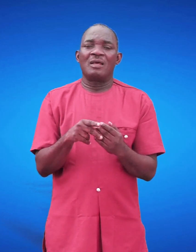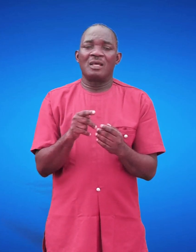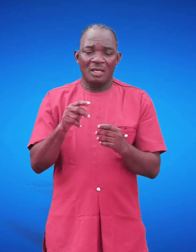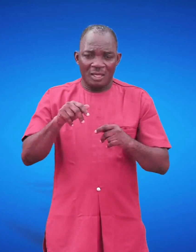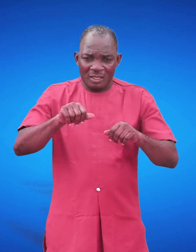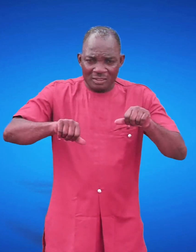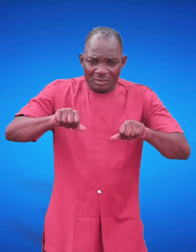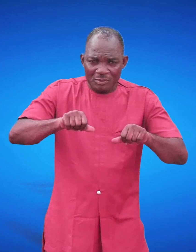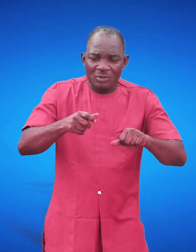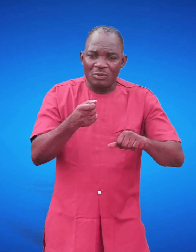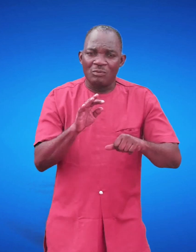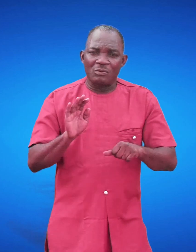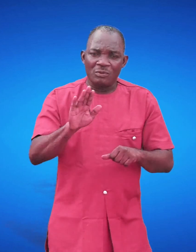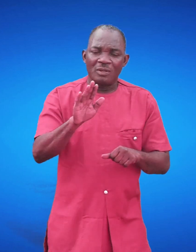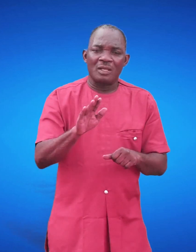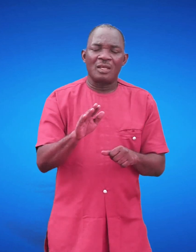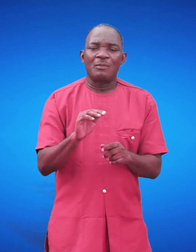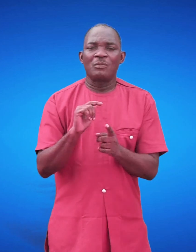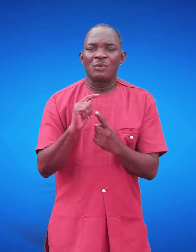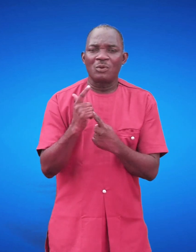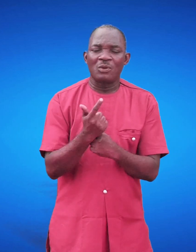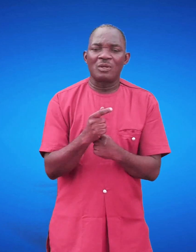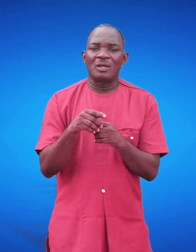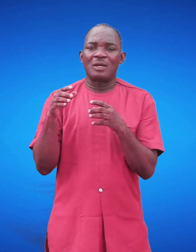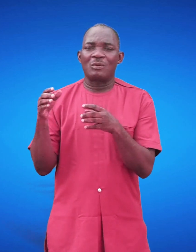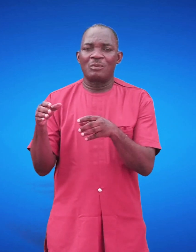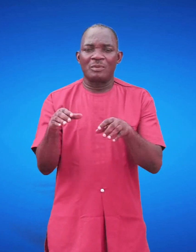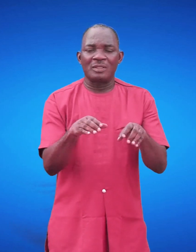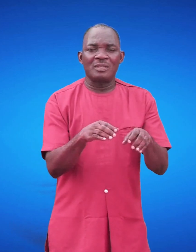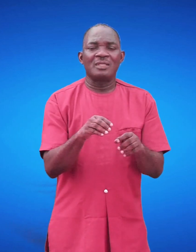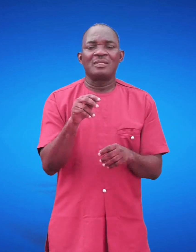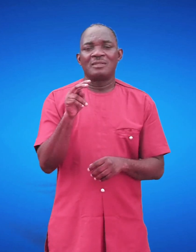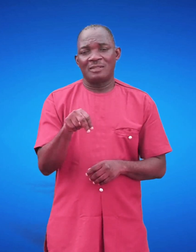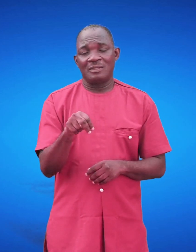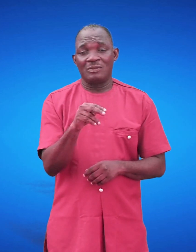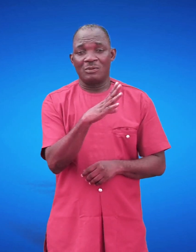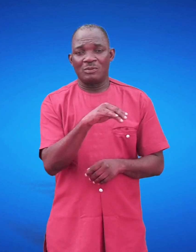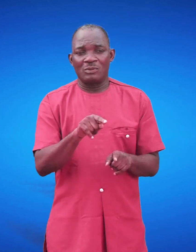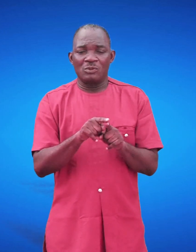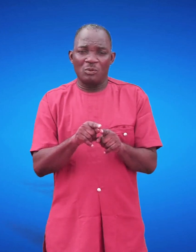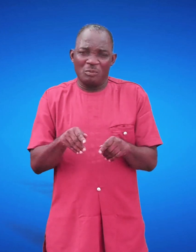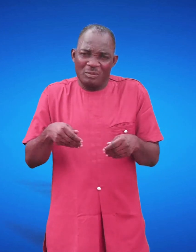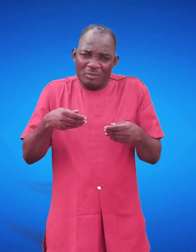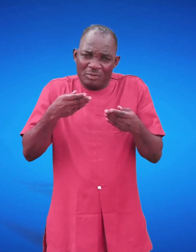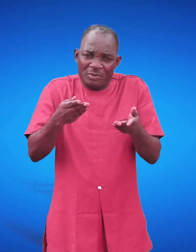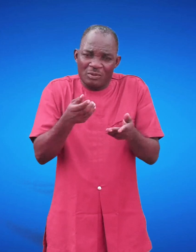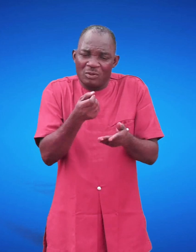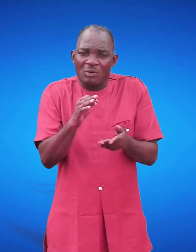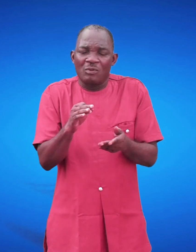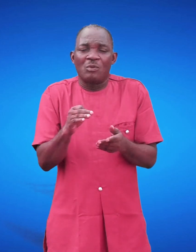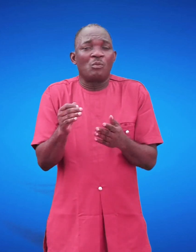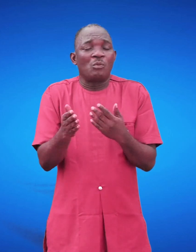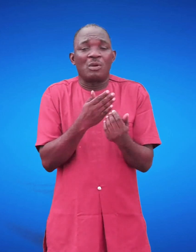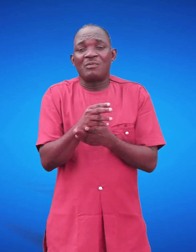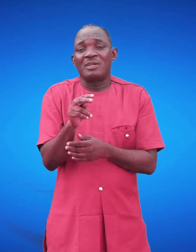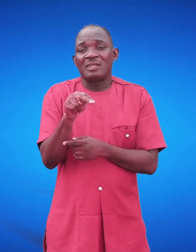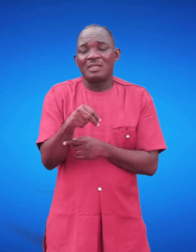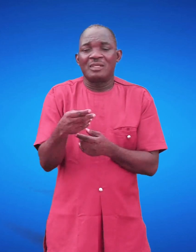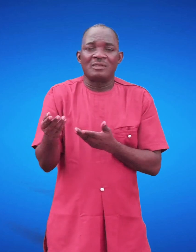of your local community's needs and provision of necessary services